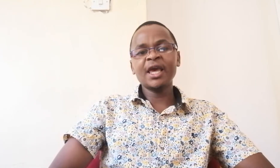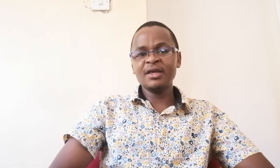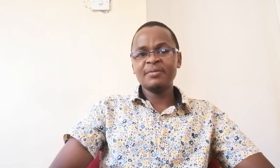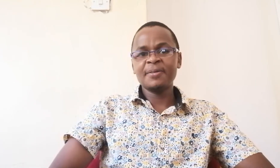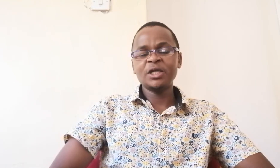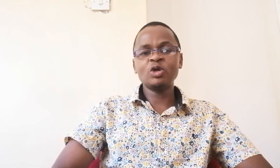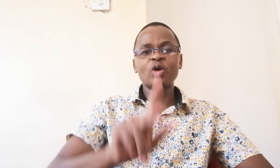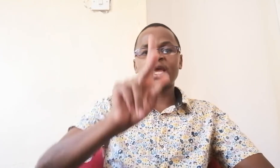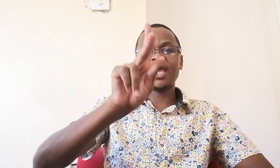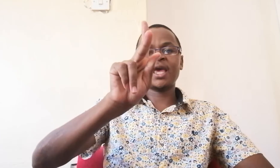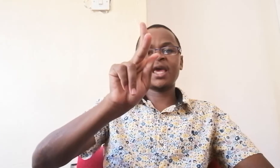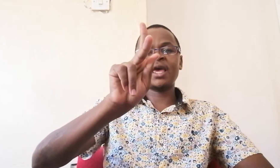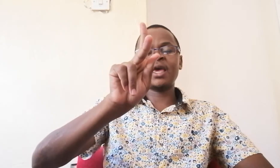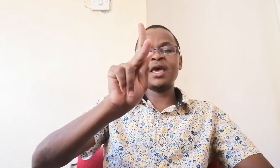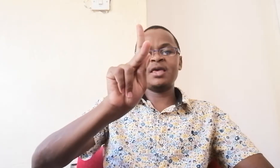K. So K,